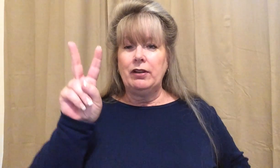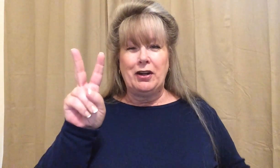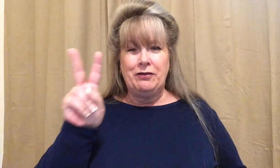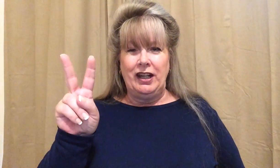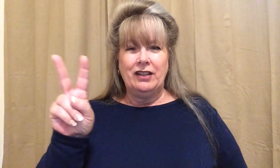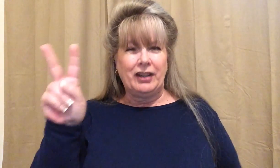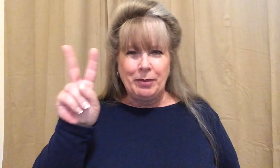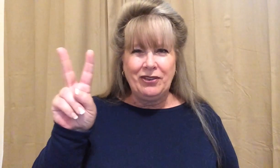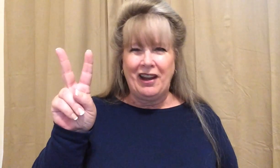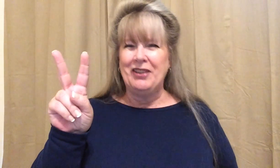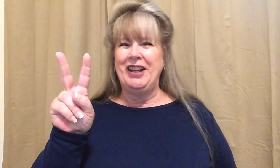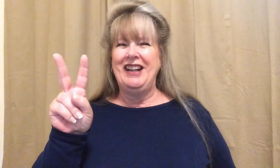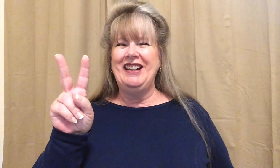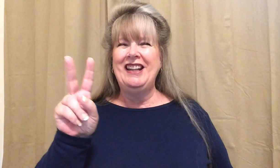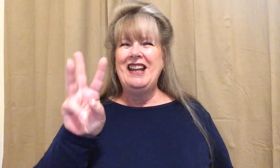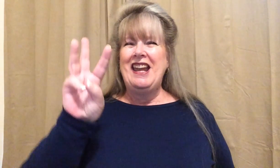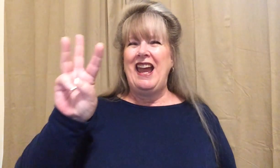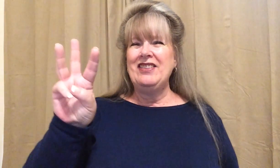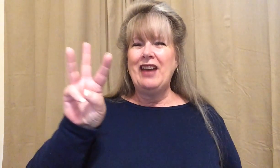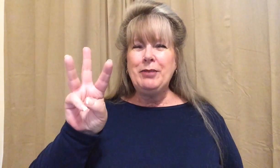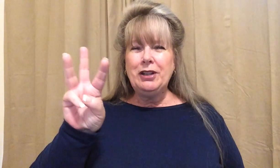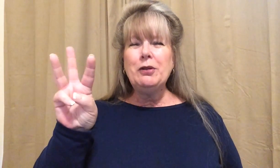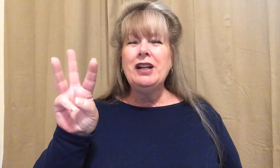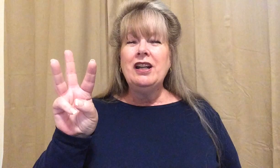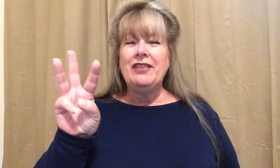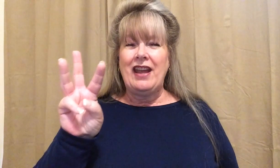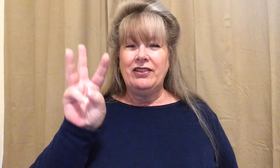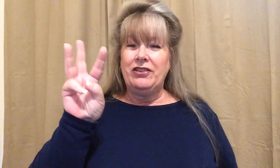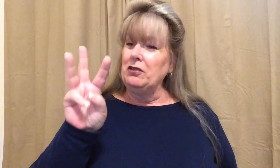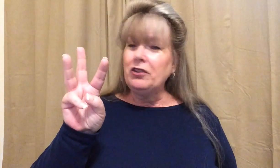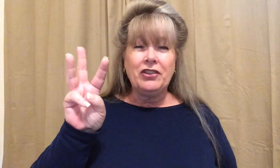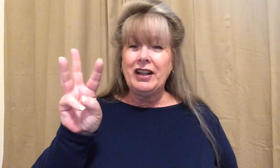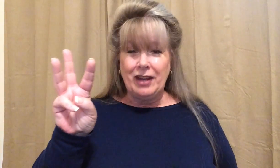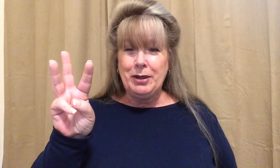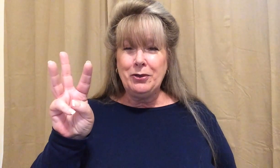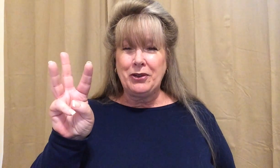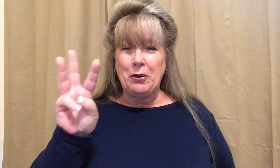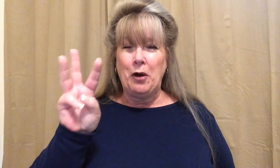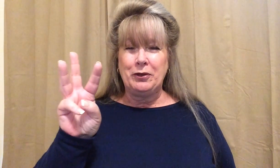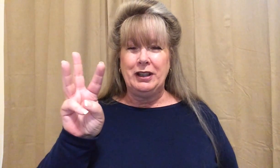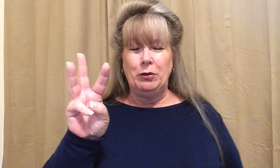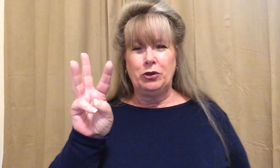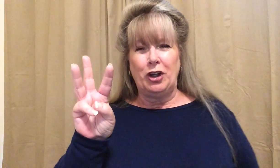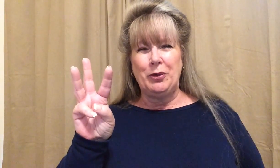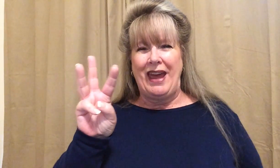letter V. It's like a peace sign, okay? And W, that looks just like a W, so hopefully you won't struggle with that